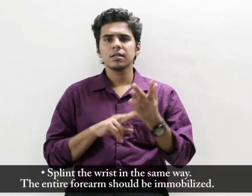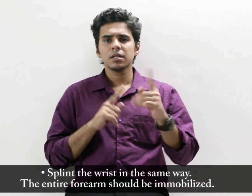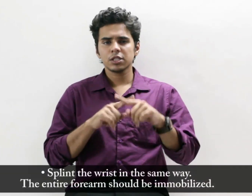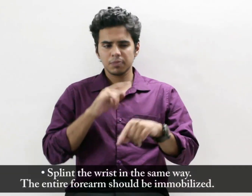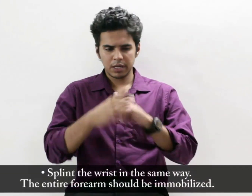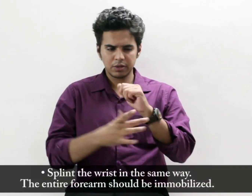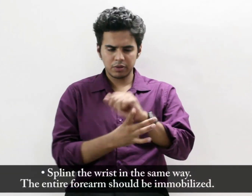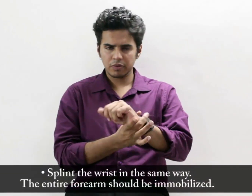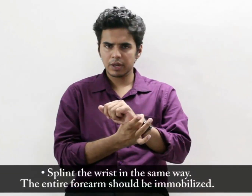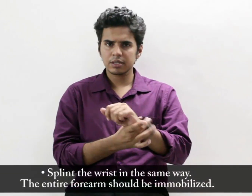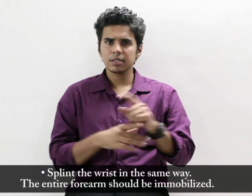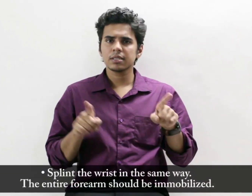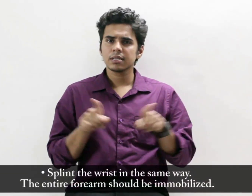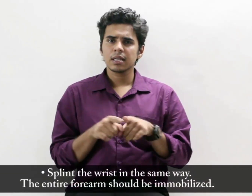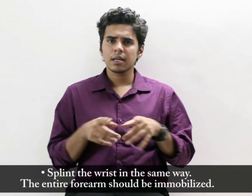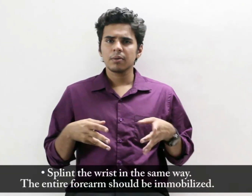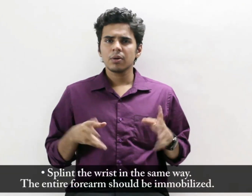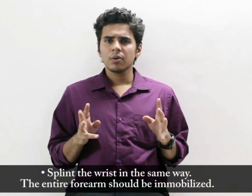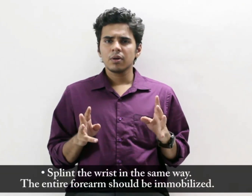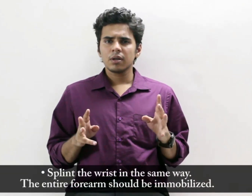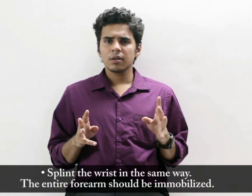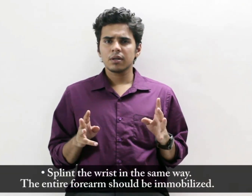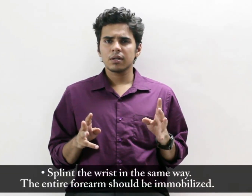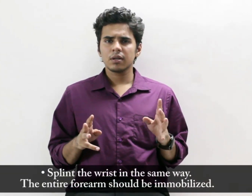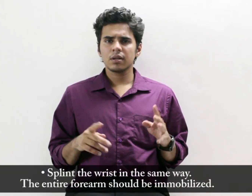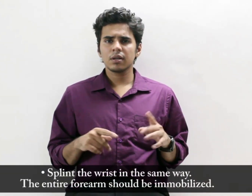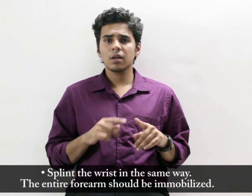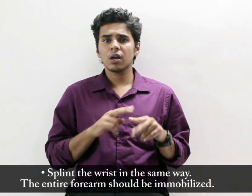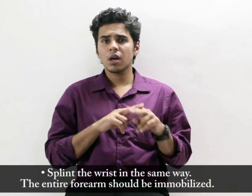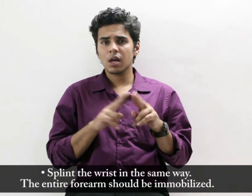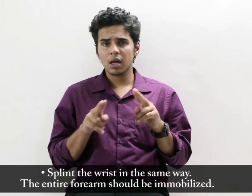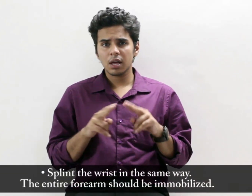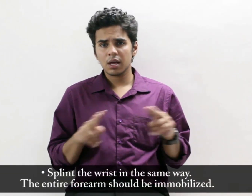Splint the wrist in the same way. The entire forearm should be immobilized.